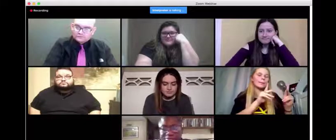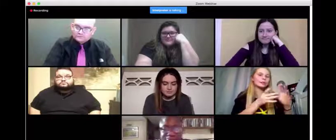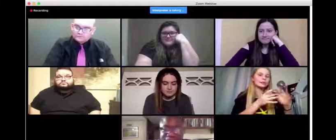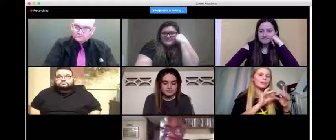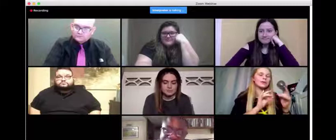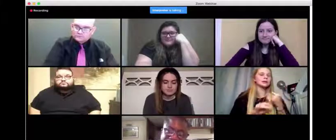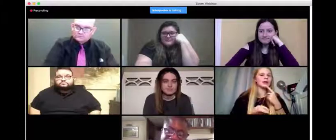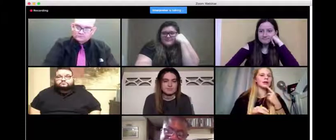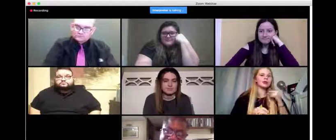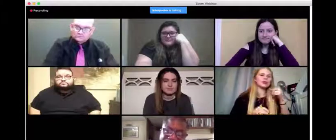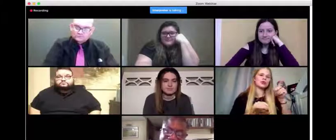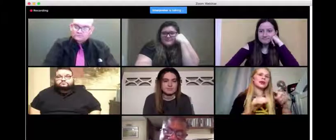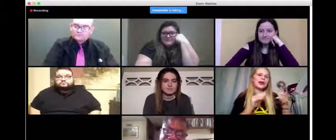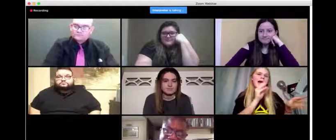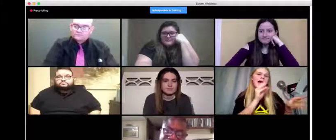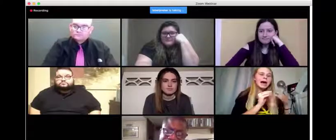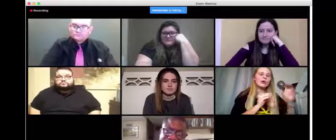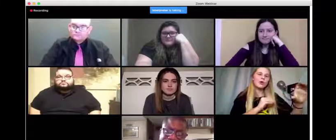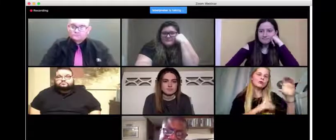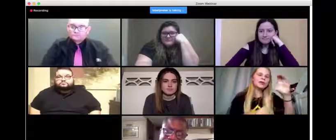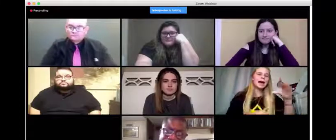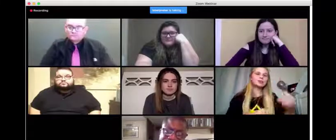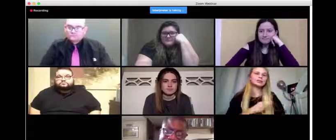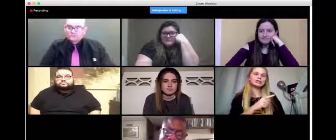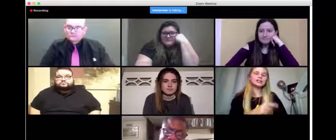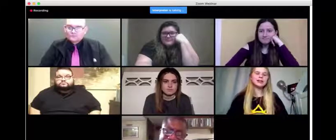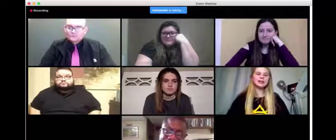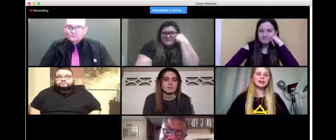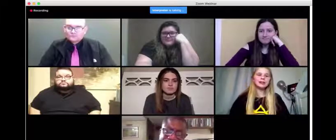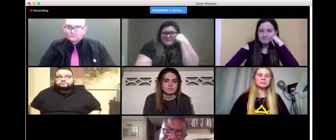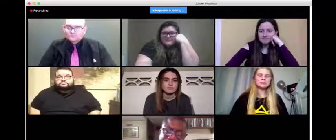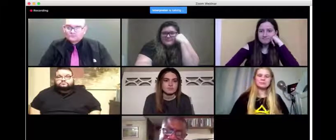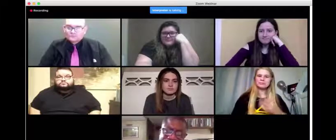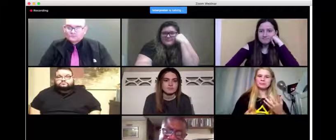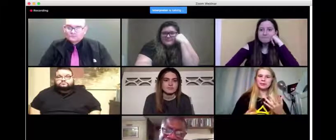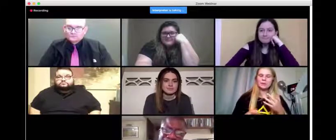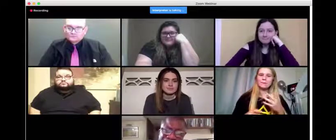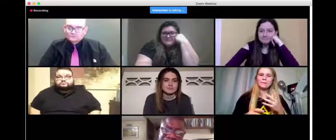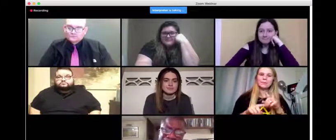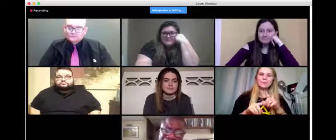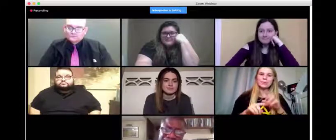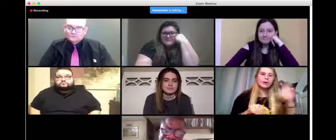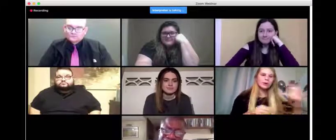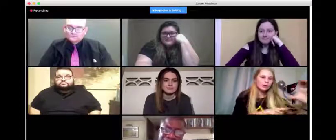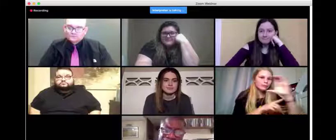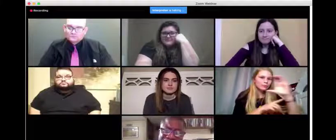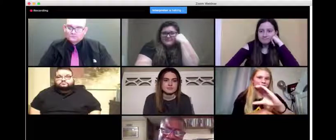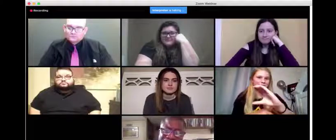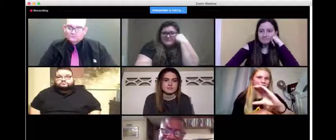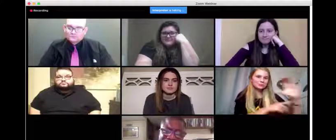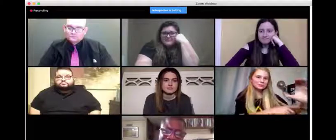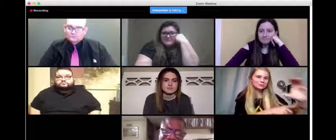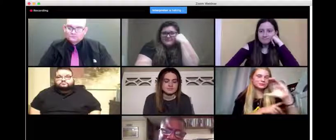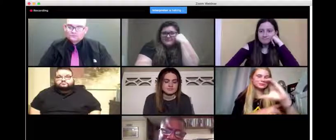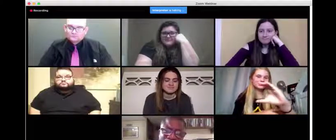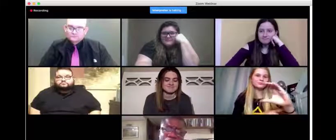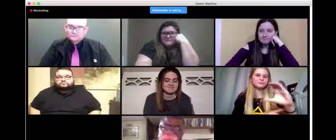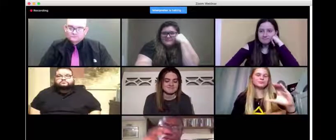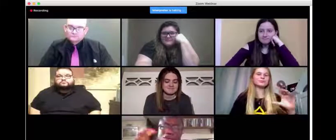there. Oh, add closed captioning. I'm sorry, add closed captioning. Excuse me, interpreter error. And I tell them on